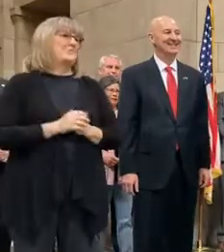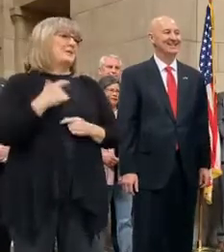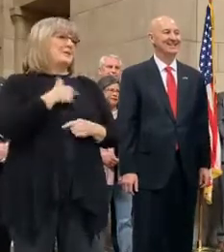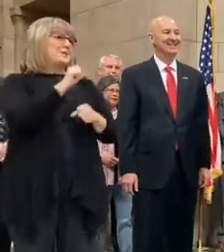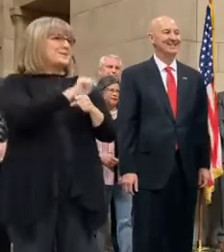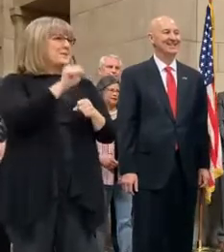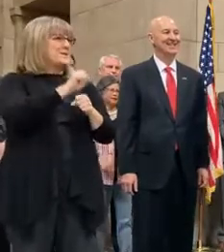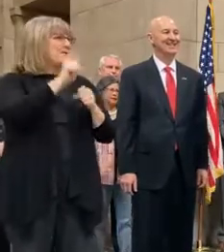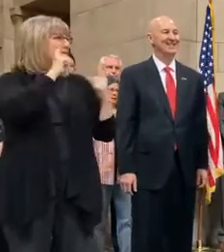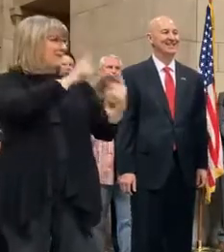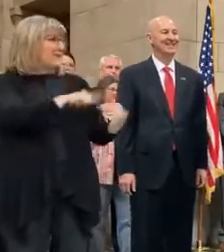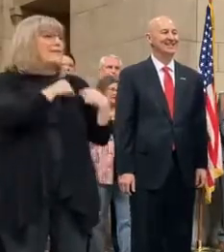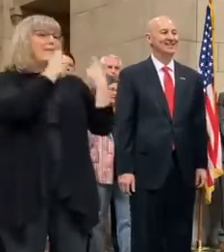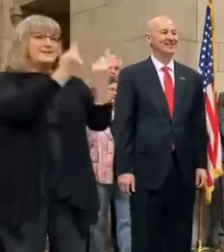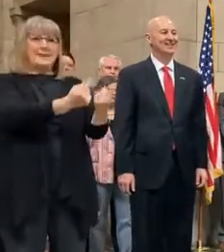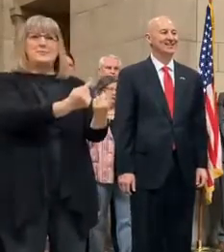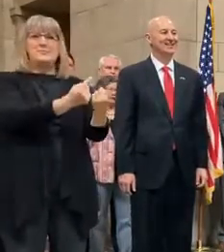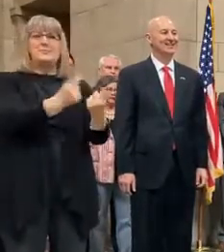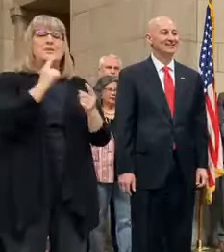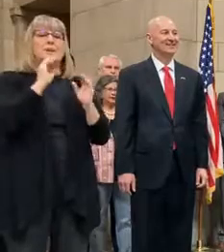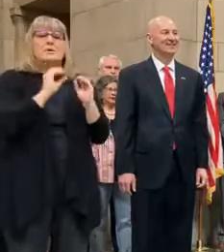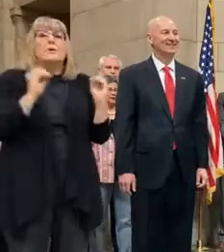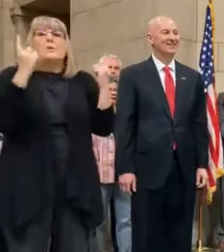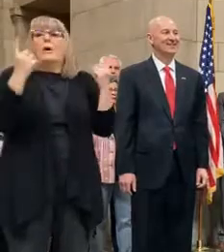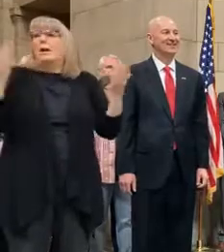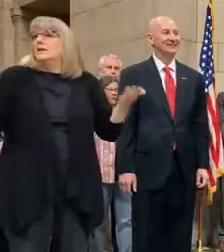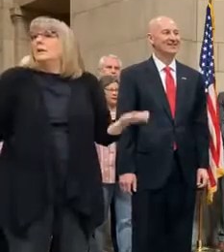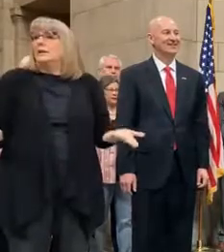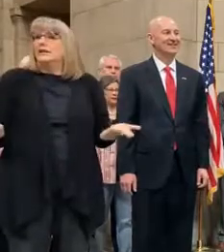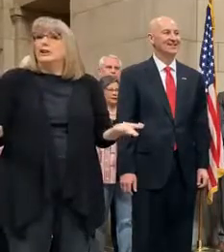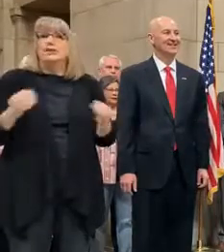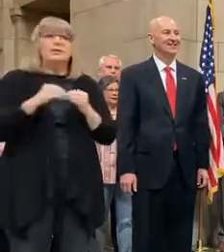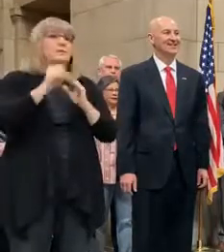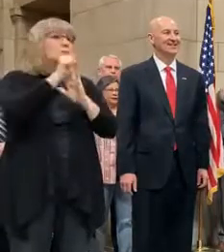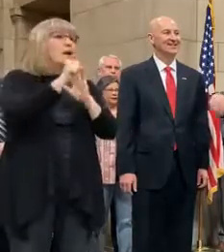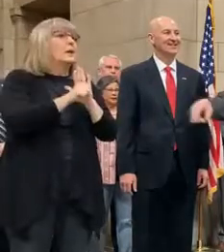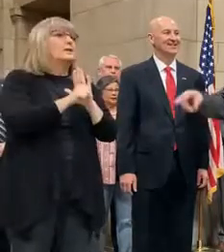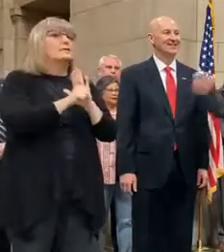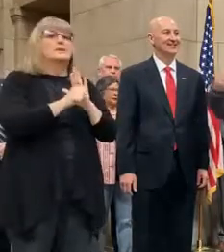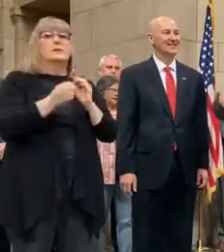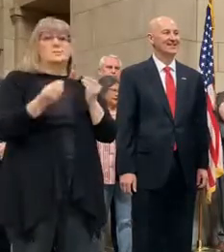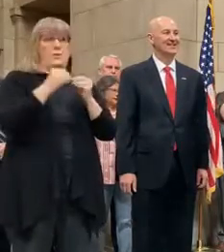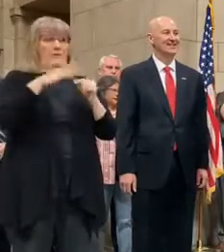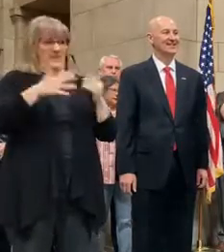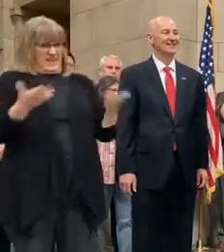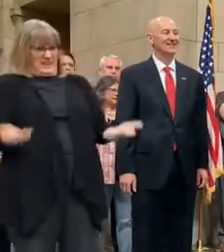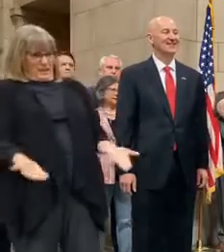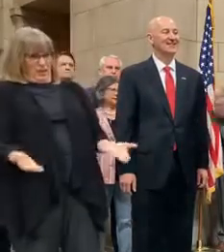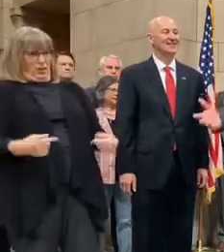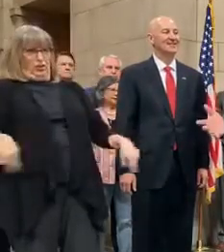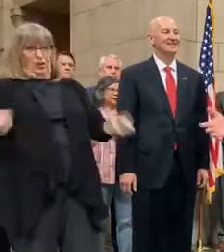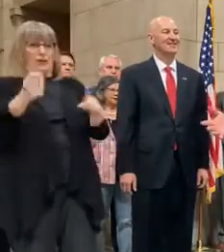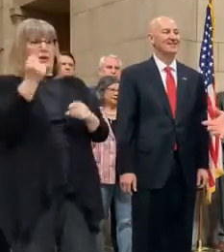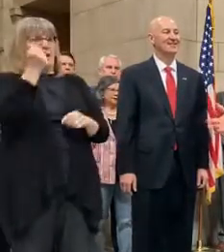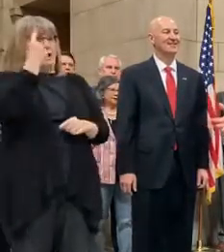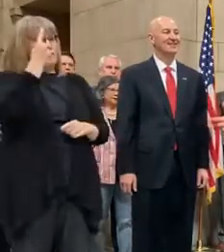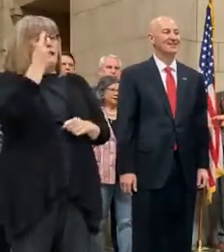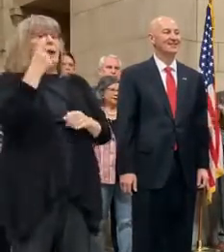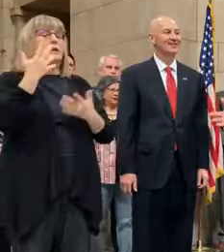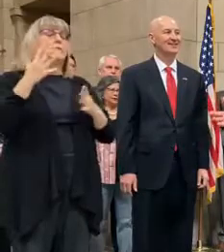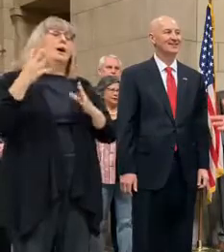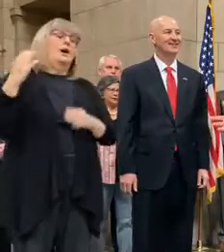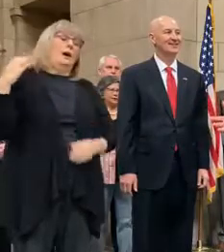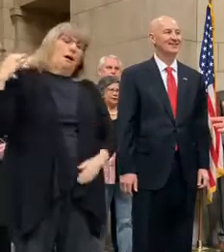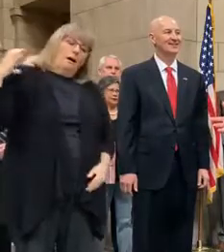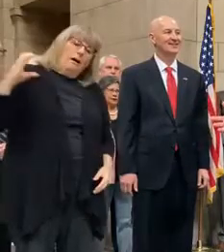been working at this for a long time, and there's nobody in the room or nobody in the state more than this room that understands the heavy lift